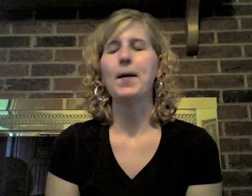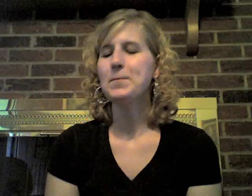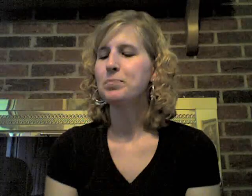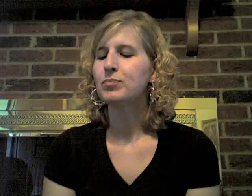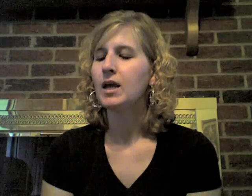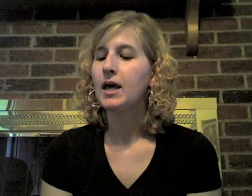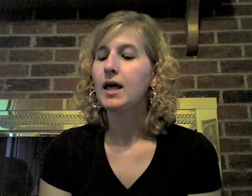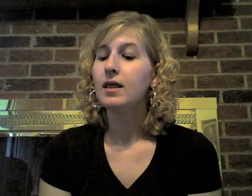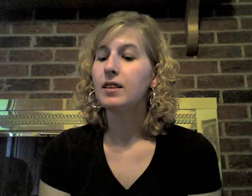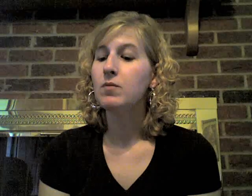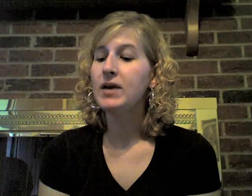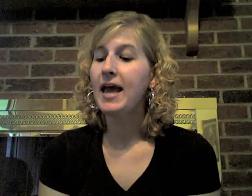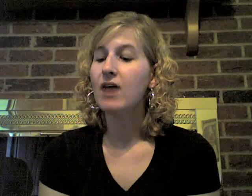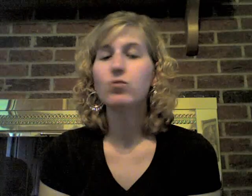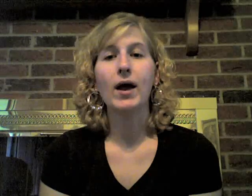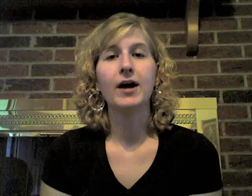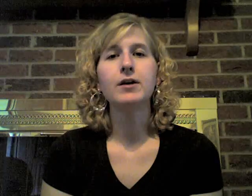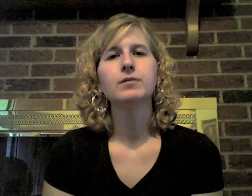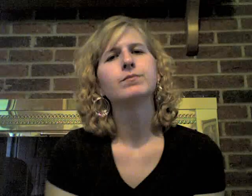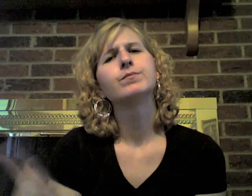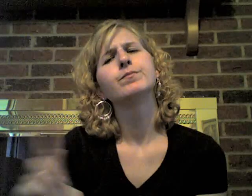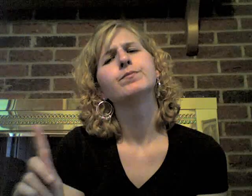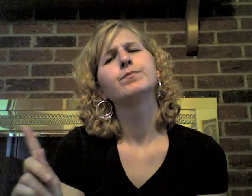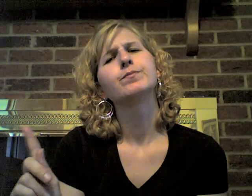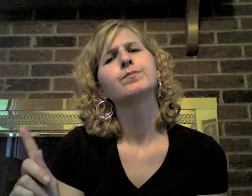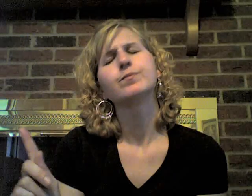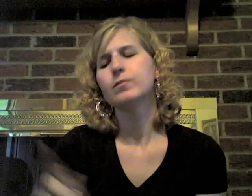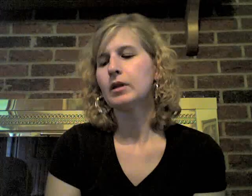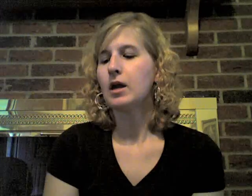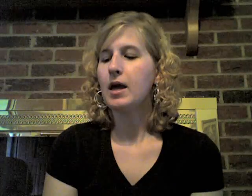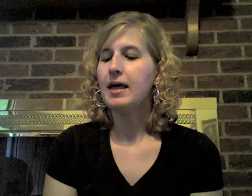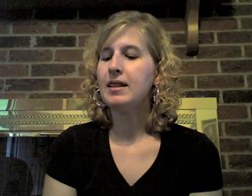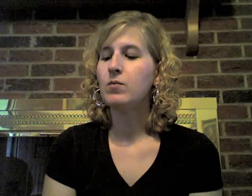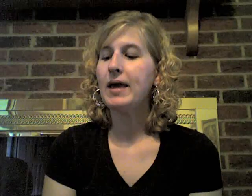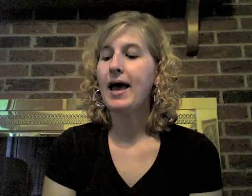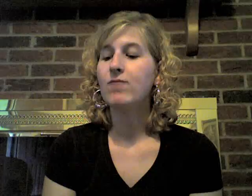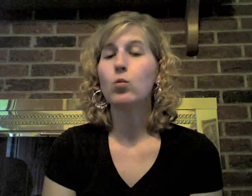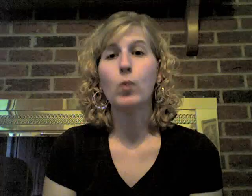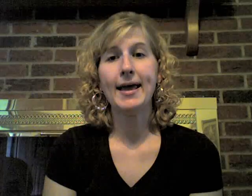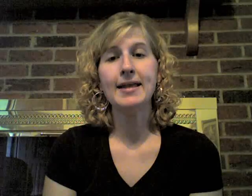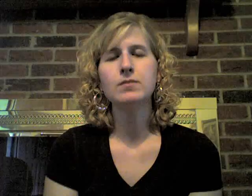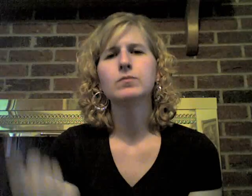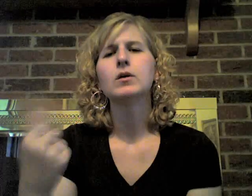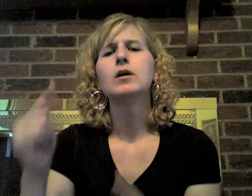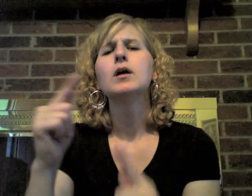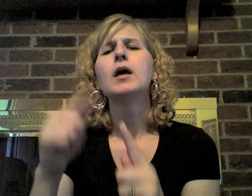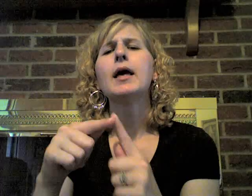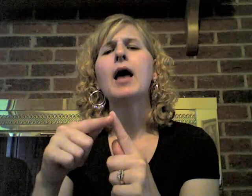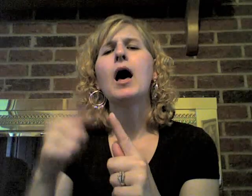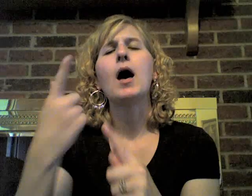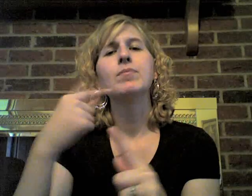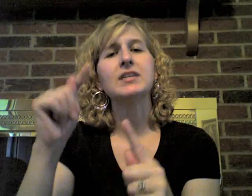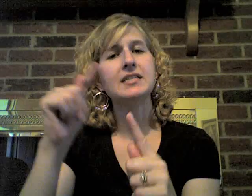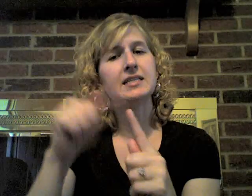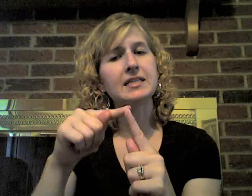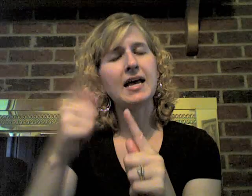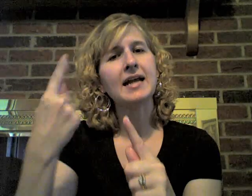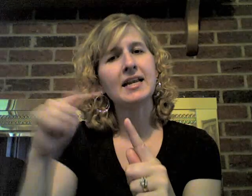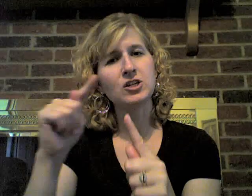Okay. Then we have where. And then we have when. This is the sign that's